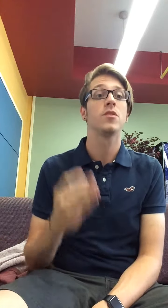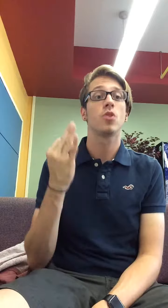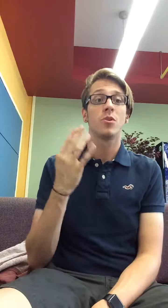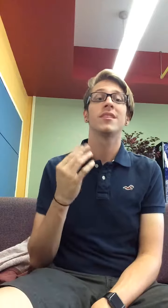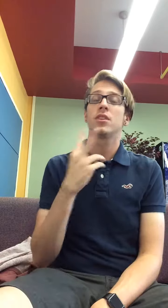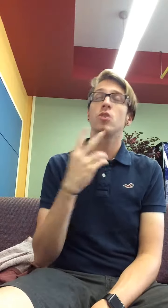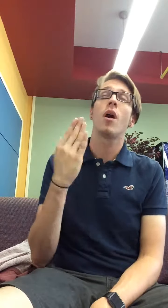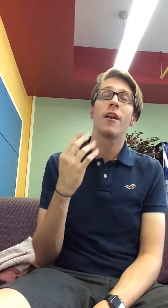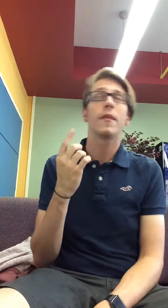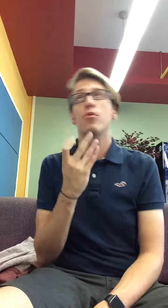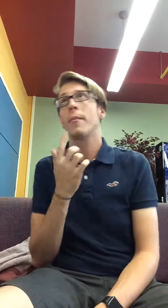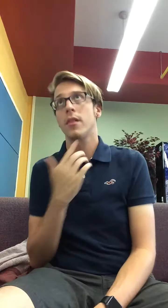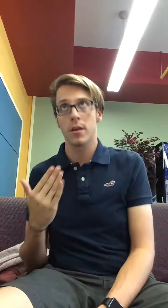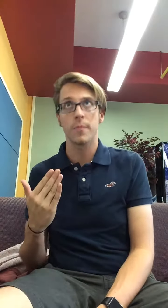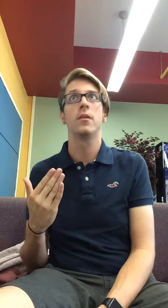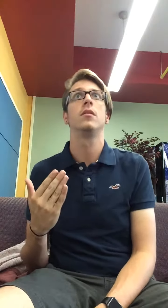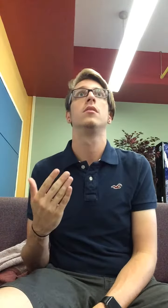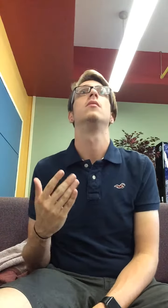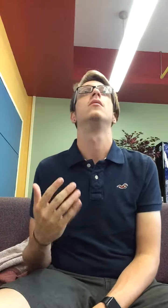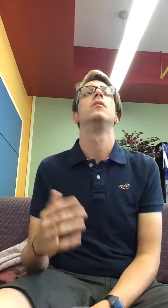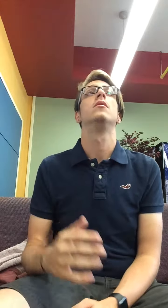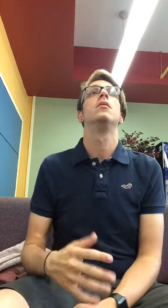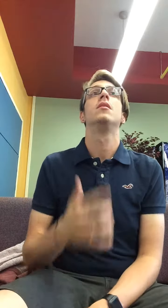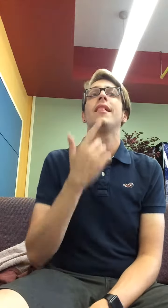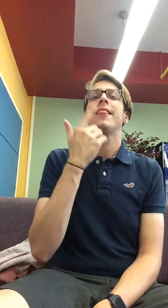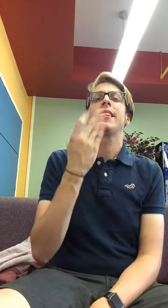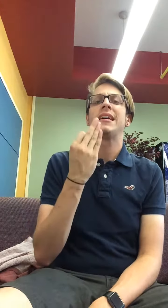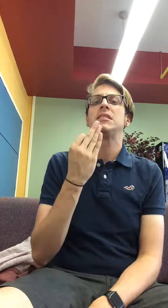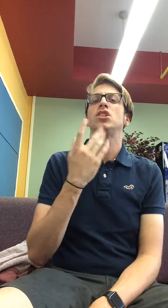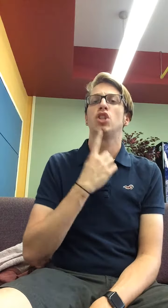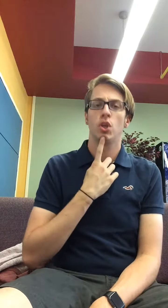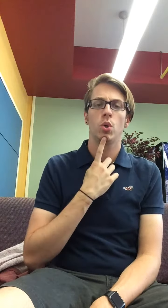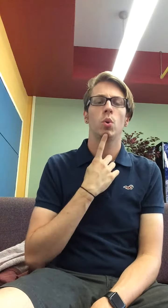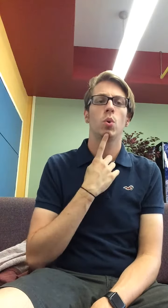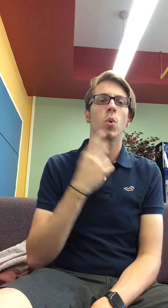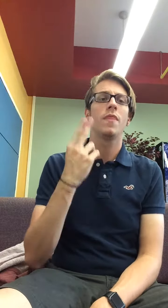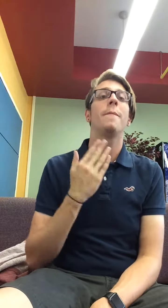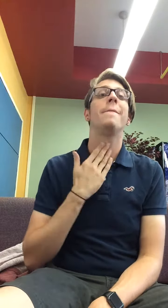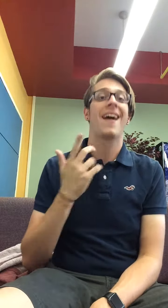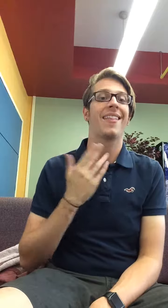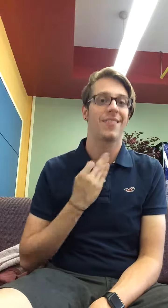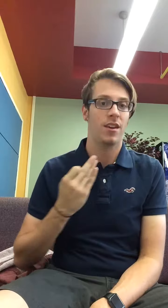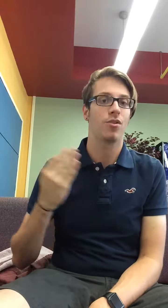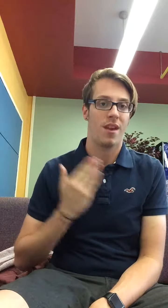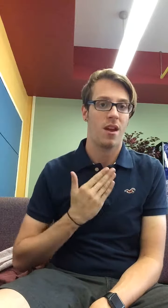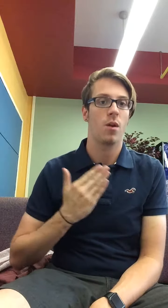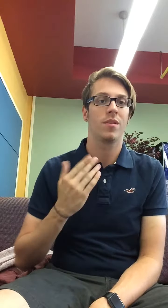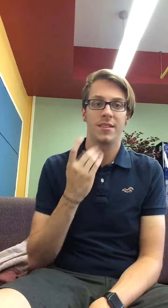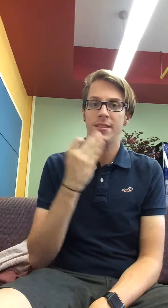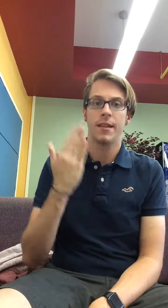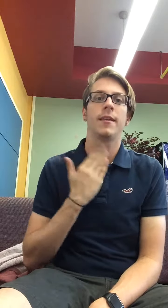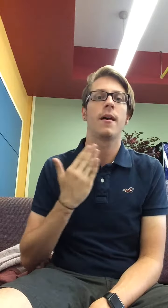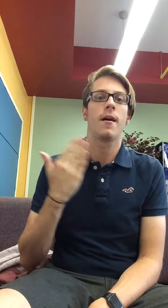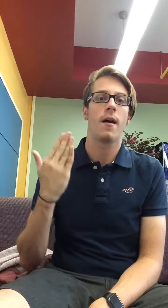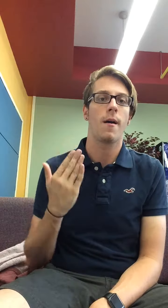this problem, let's do the mathematics here now. I'll just set it up. We'll talk about